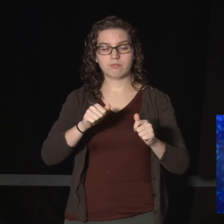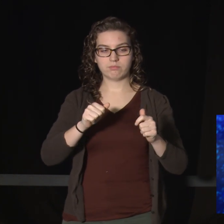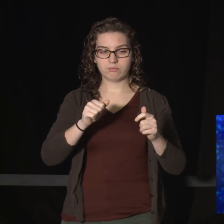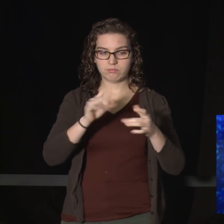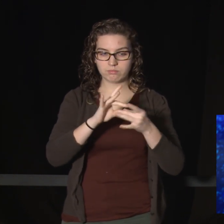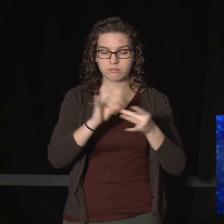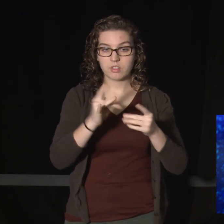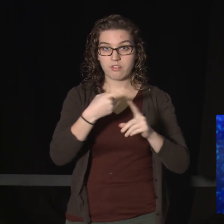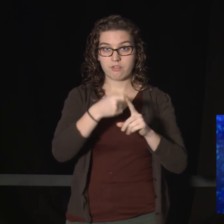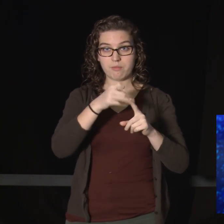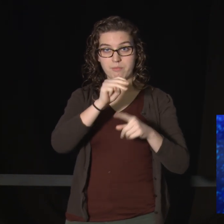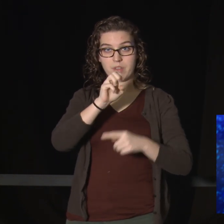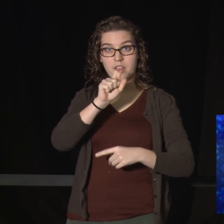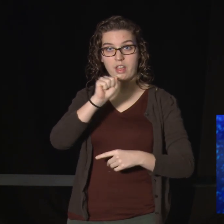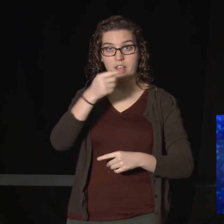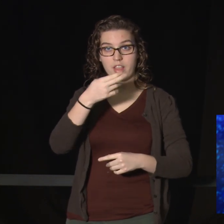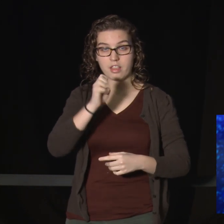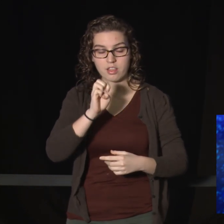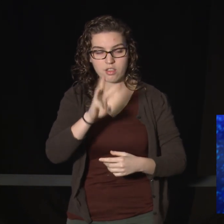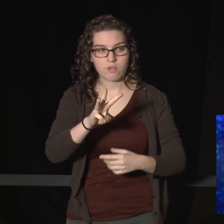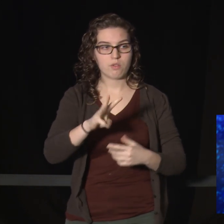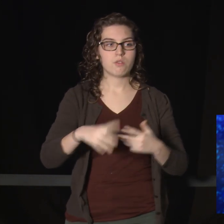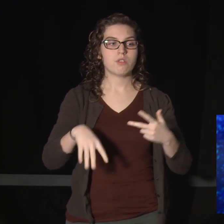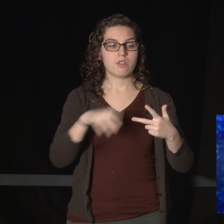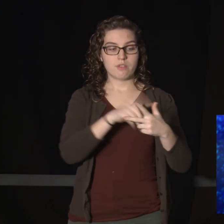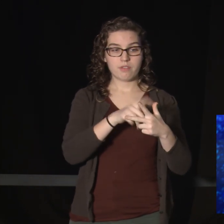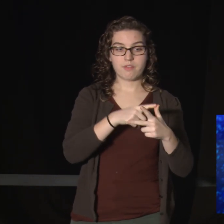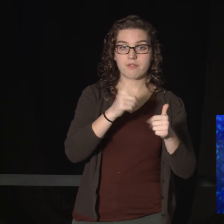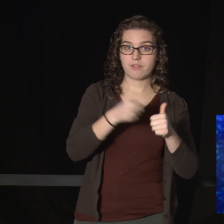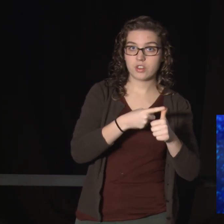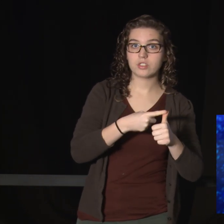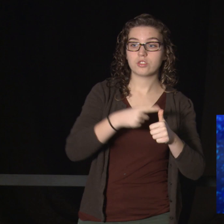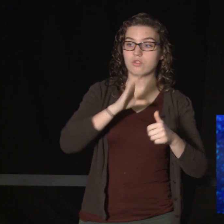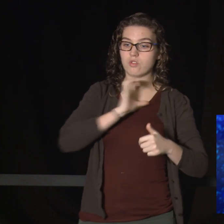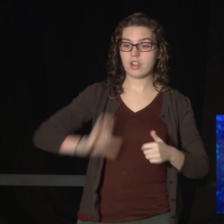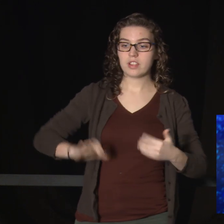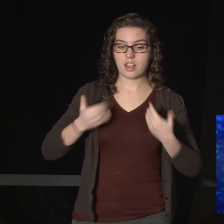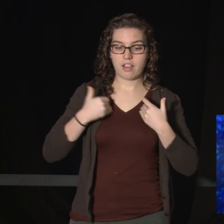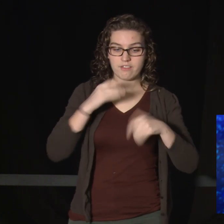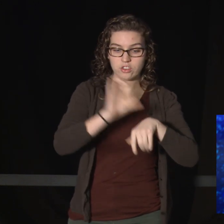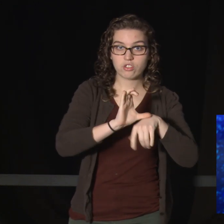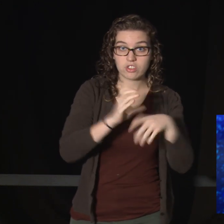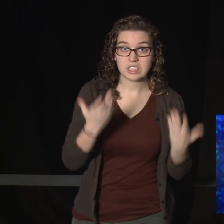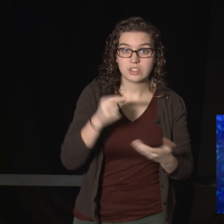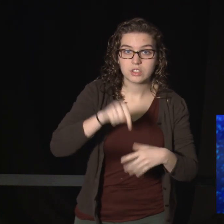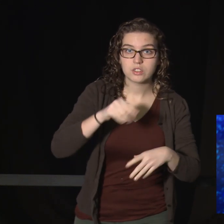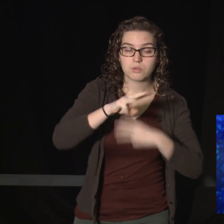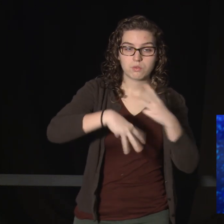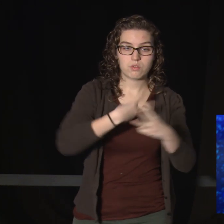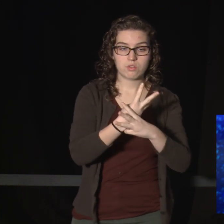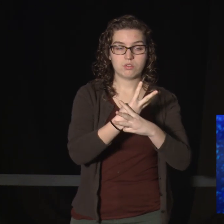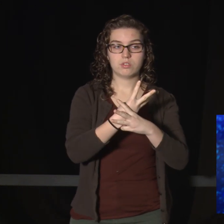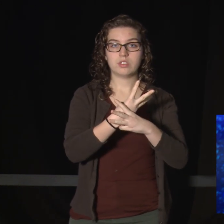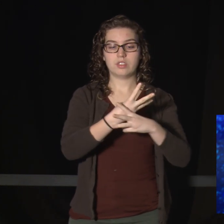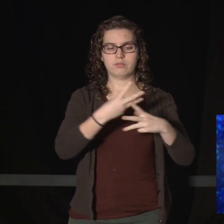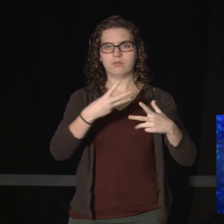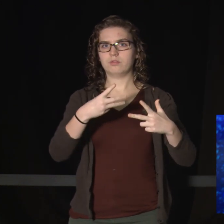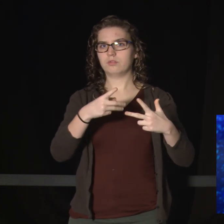verse 18. First, that Christ will have a church in this world. Secondly, that that same church shall be mightily